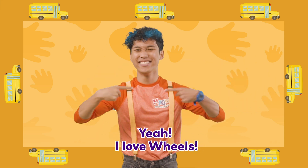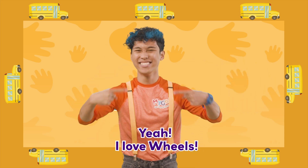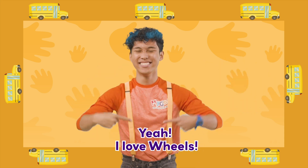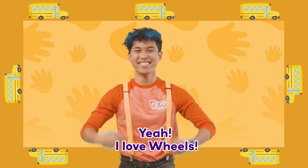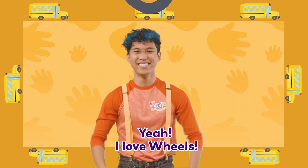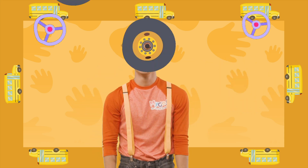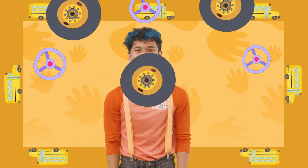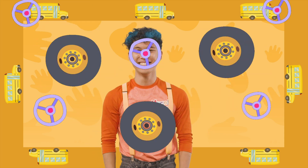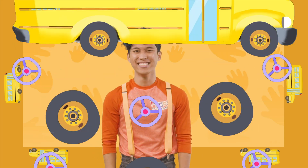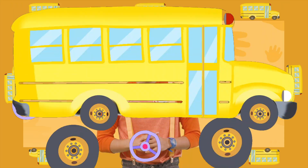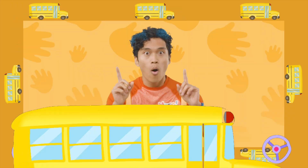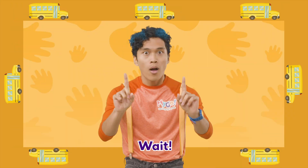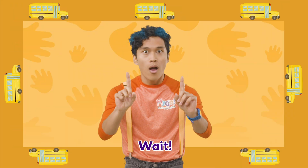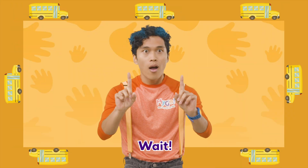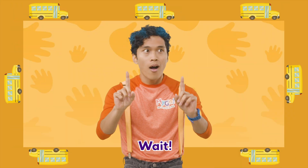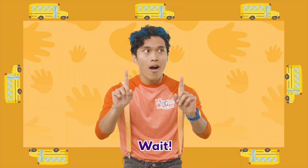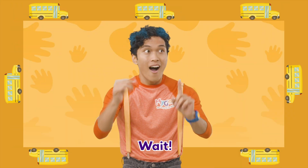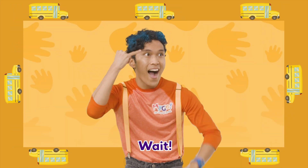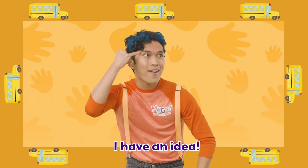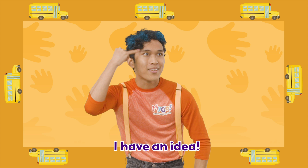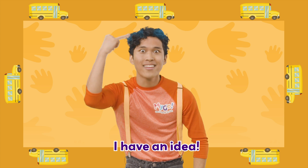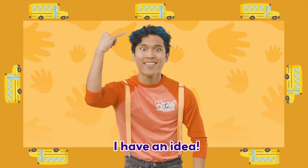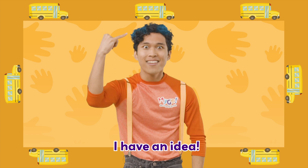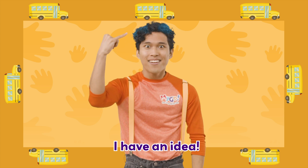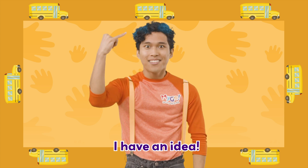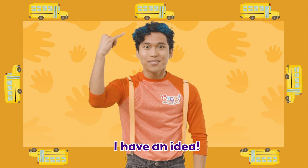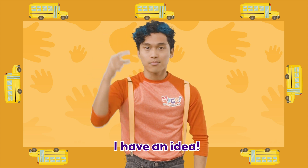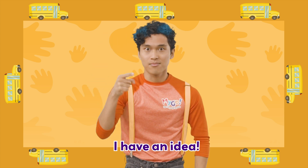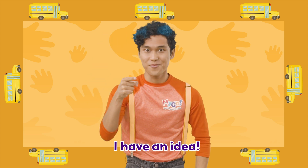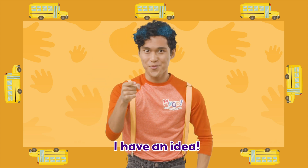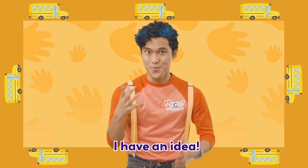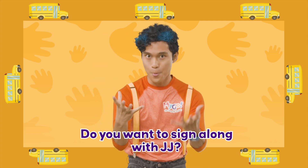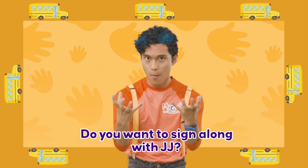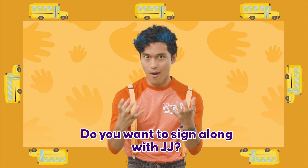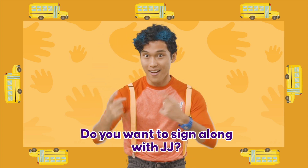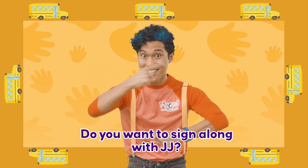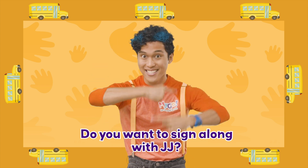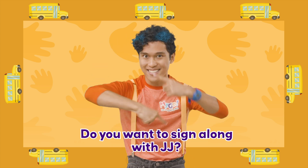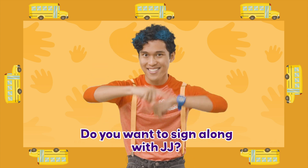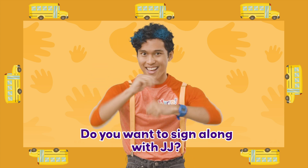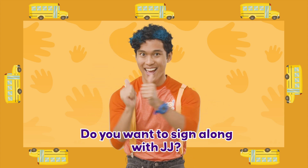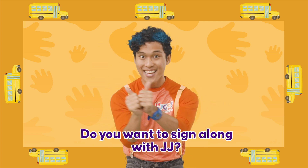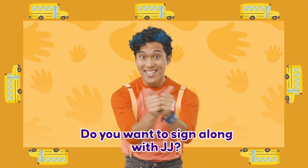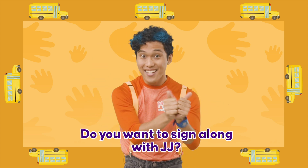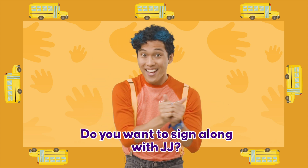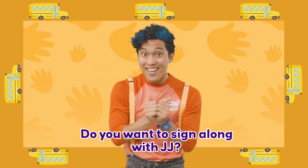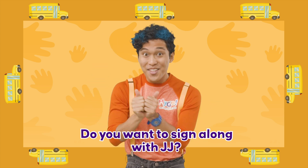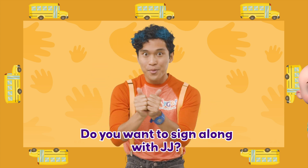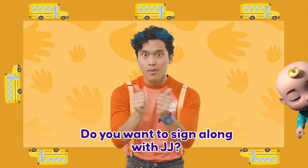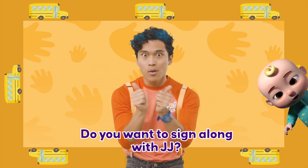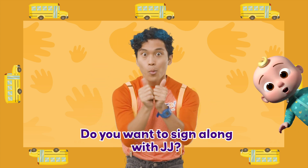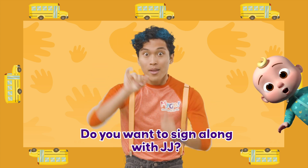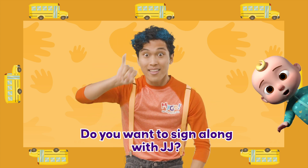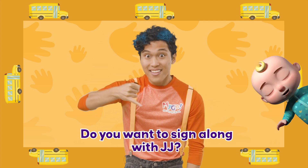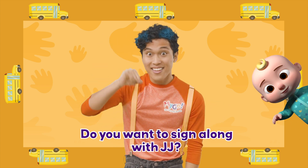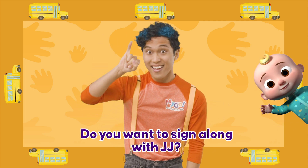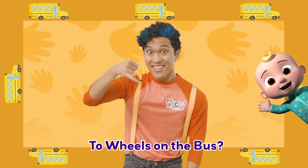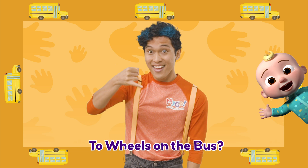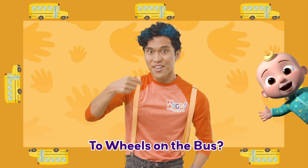wheels. Wait, I have an idea. Do you want to sign along with JJ to